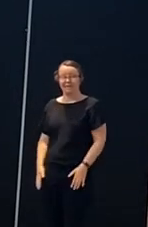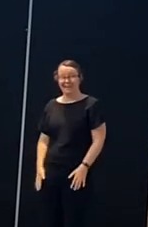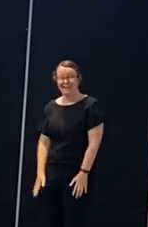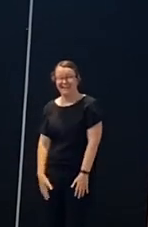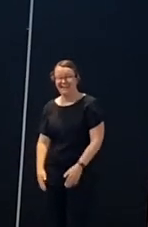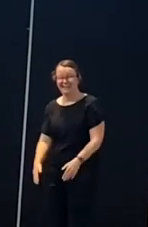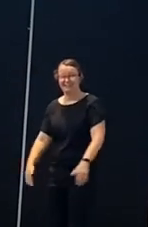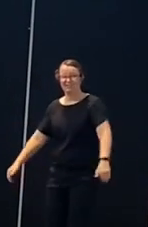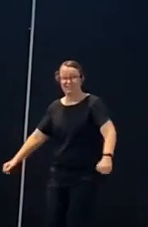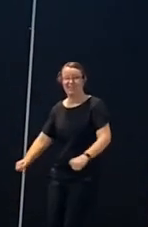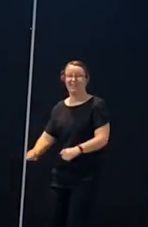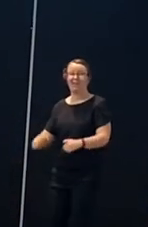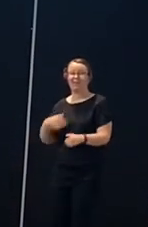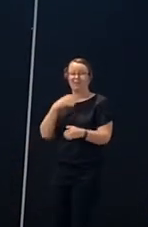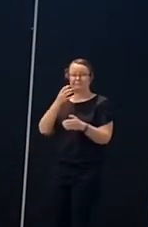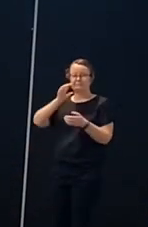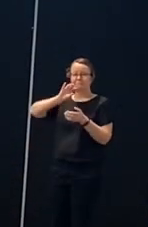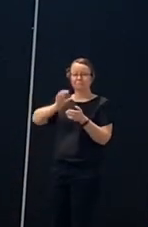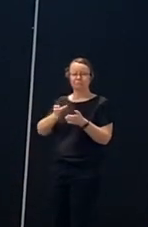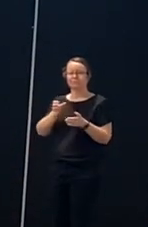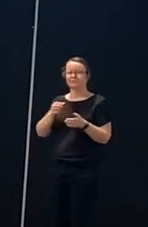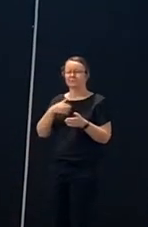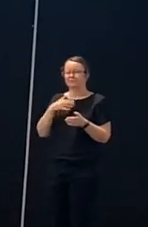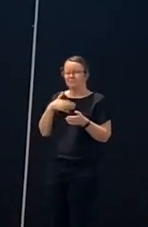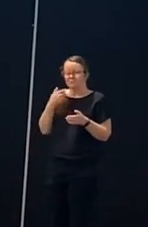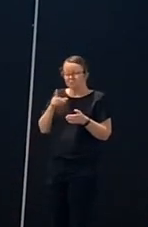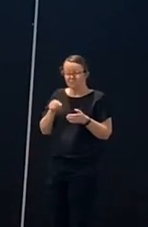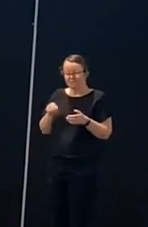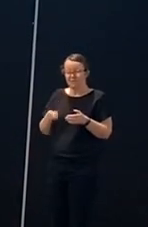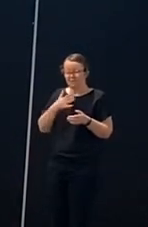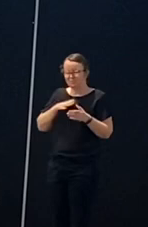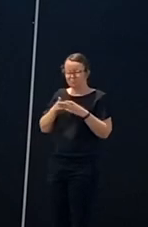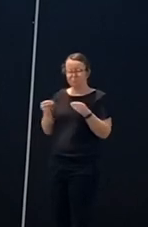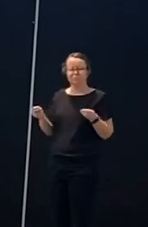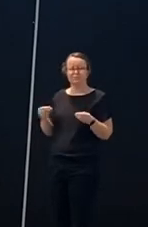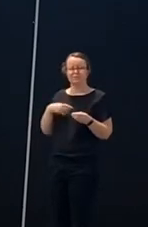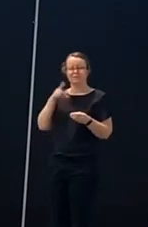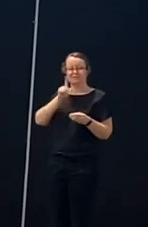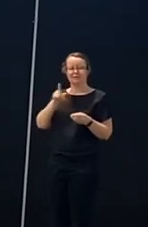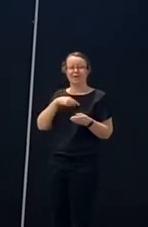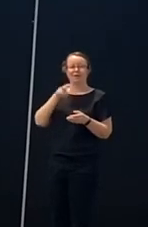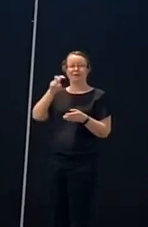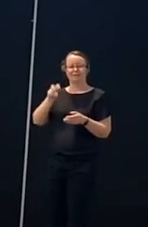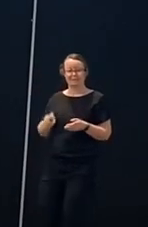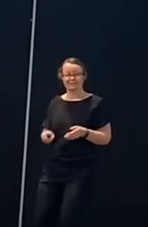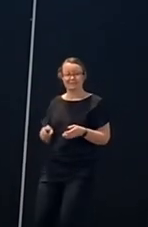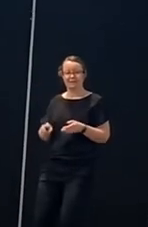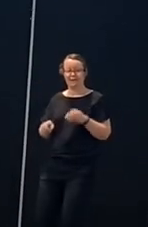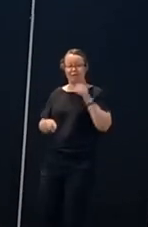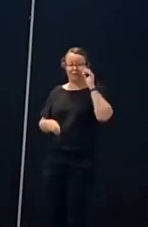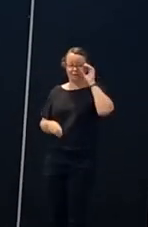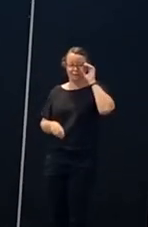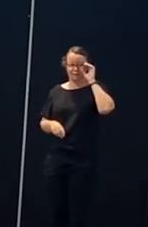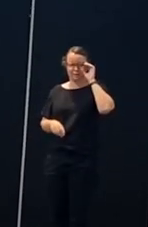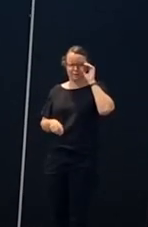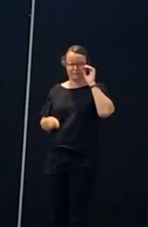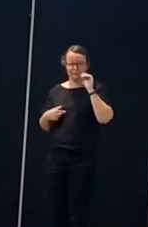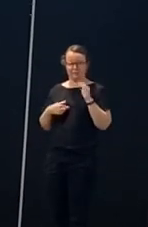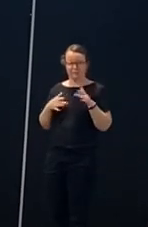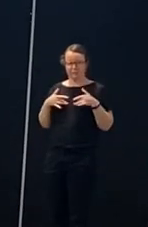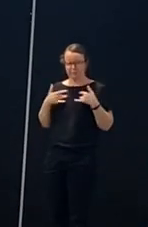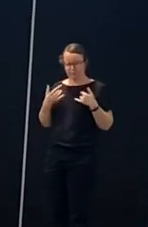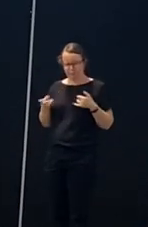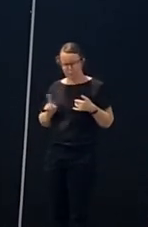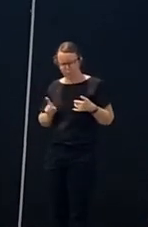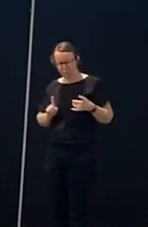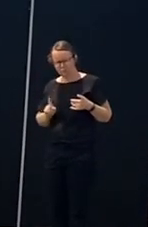together, okay? I'd leave a massive bruise. I didn't want to do that. So I would sit now, I'd explore the sensation of what is it that I'm